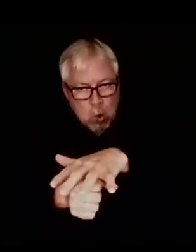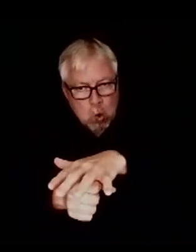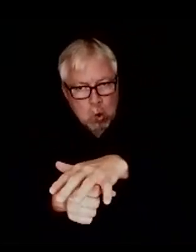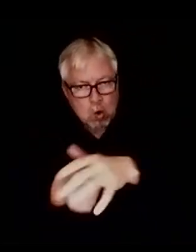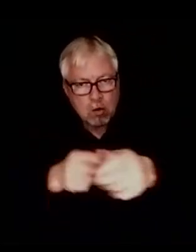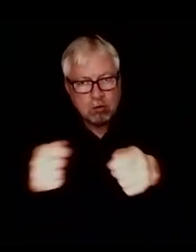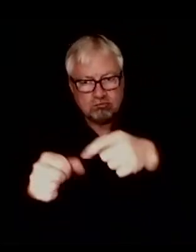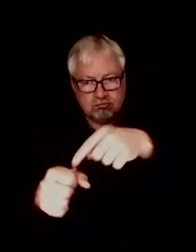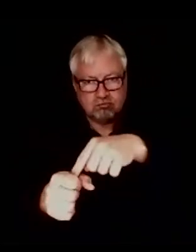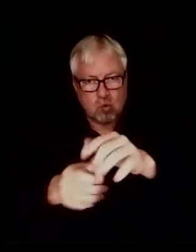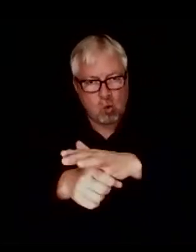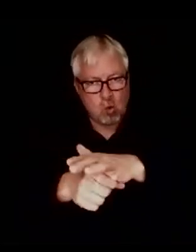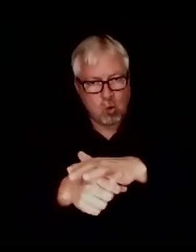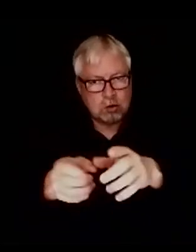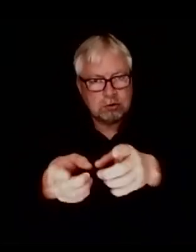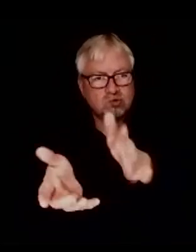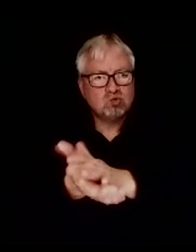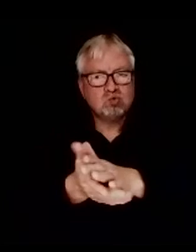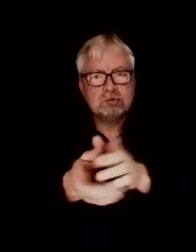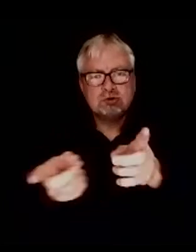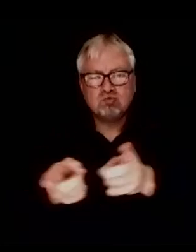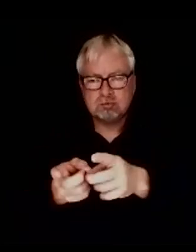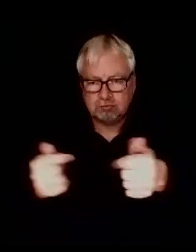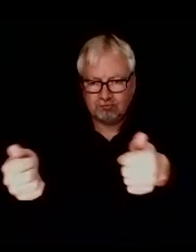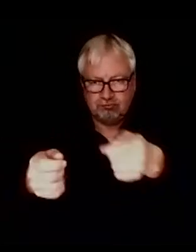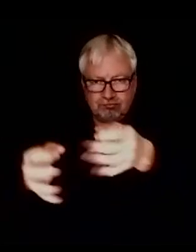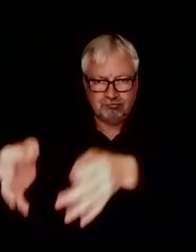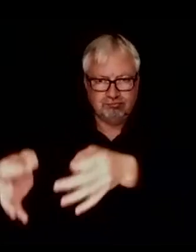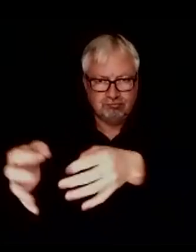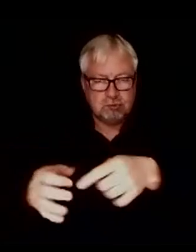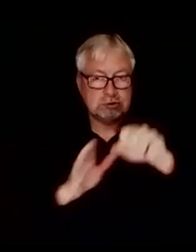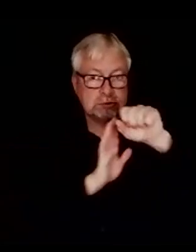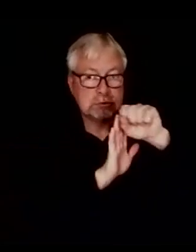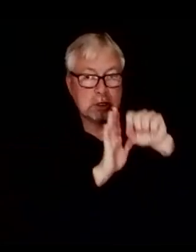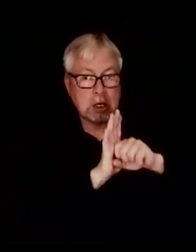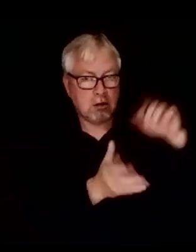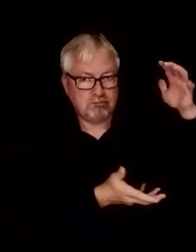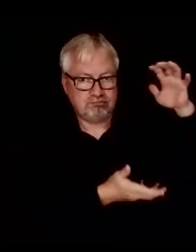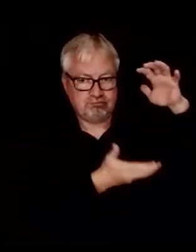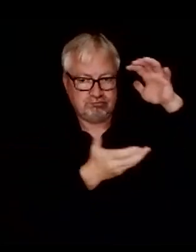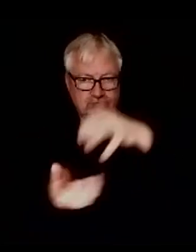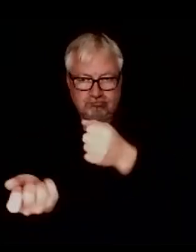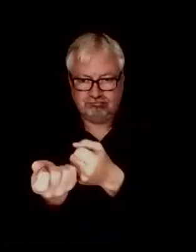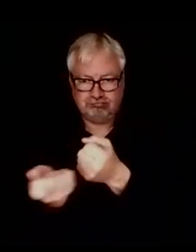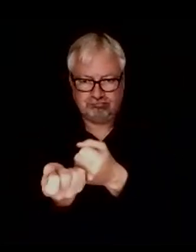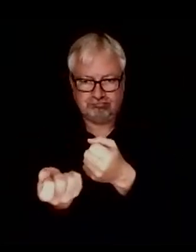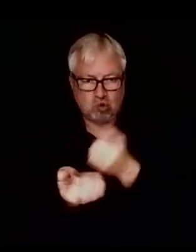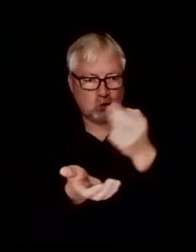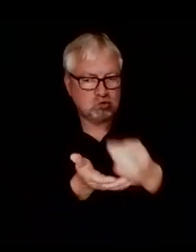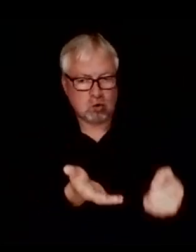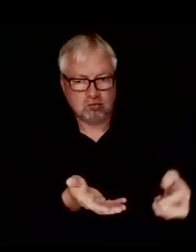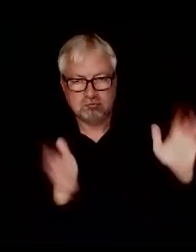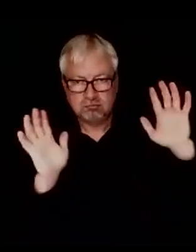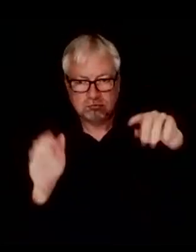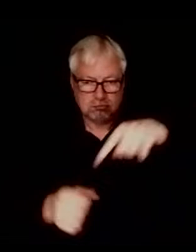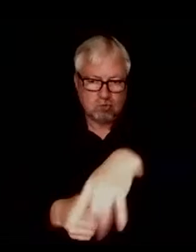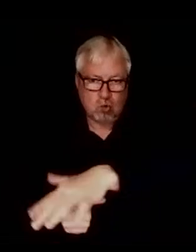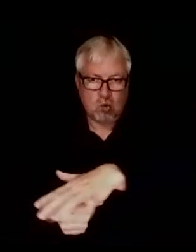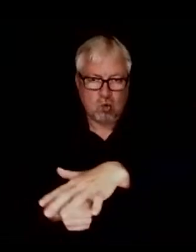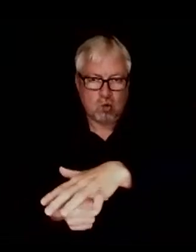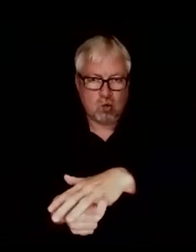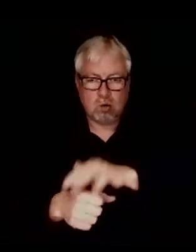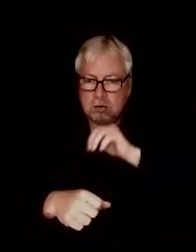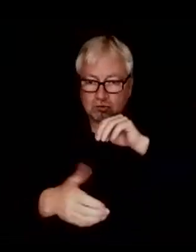state provide the resources and the support for local school districts. This is not a requirement. We're strongly